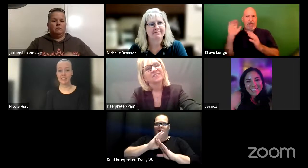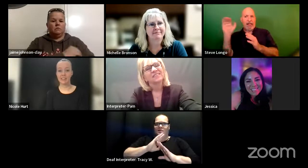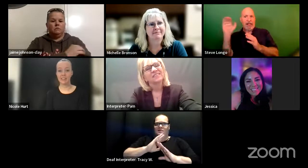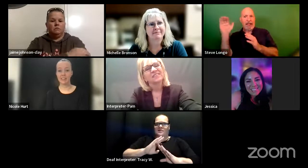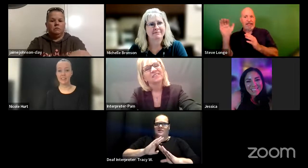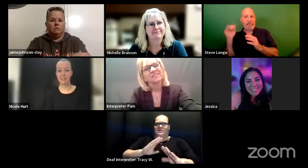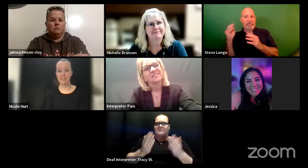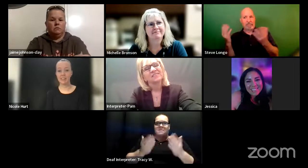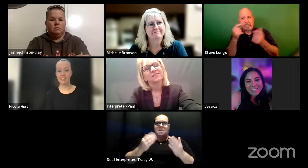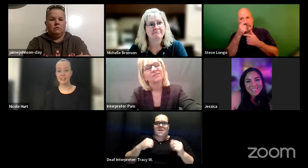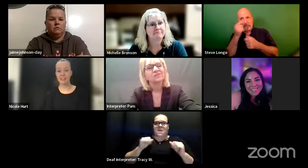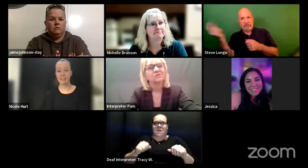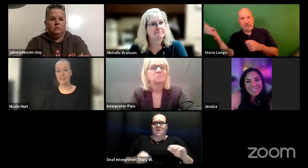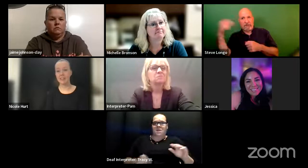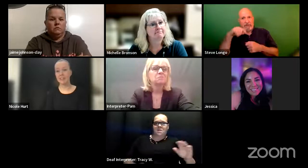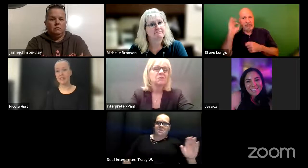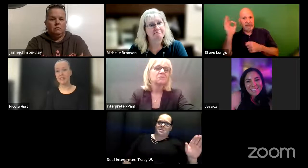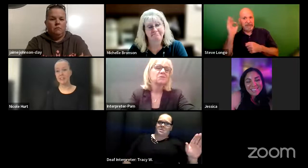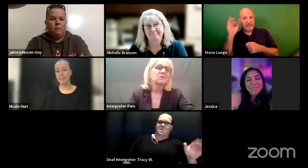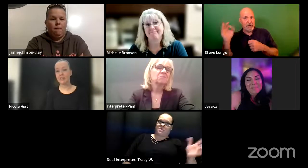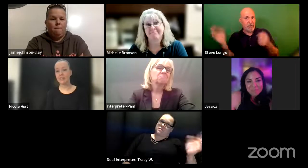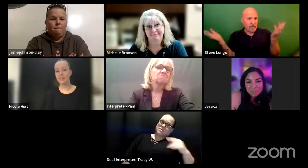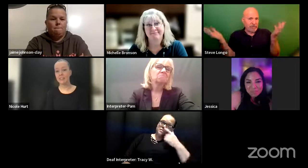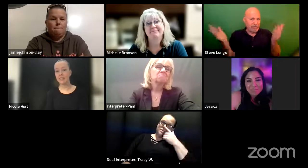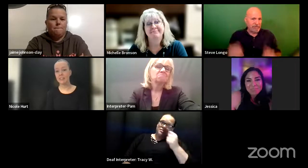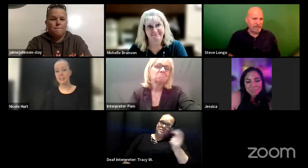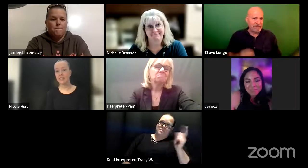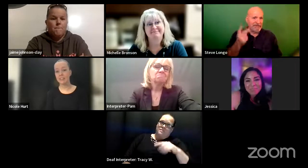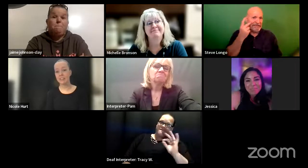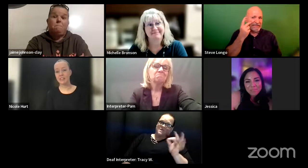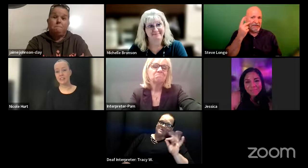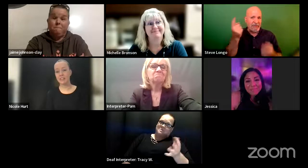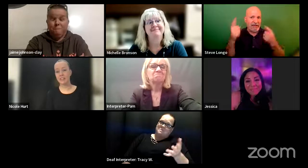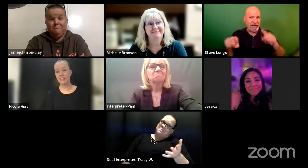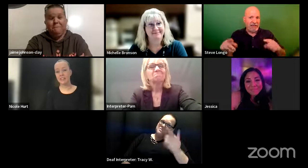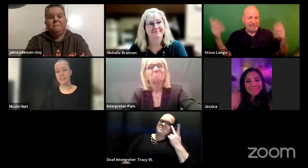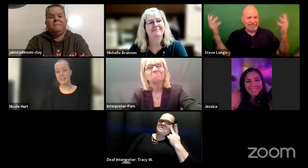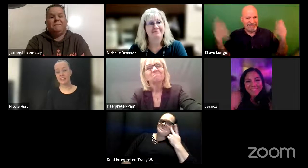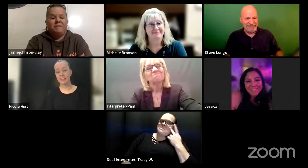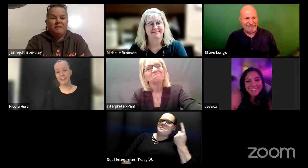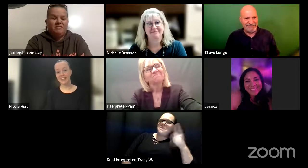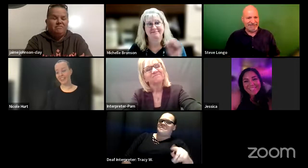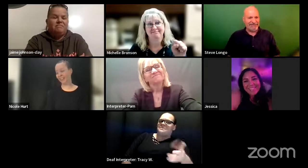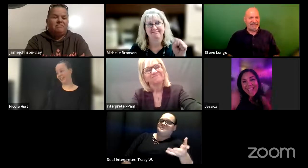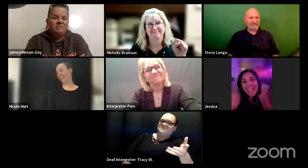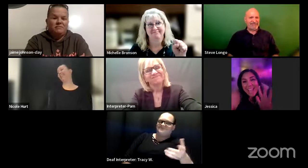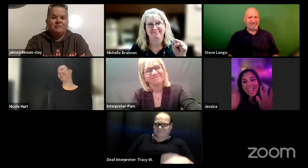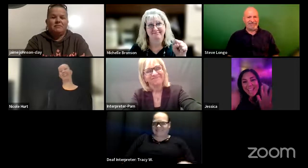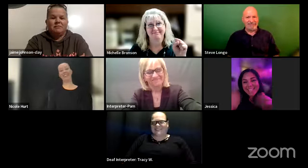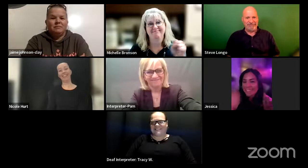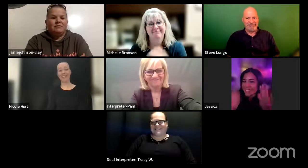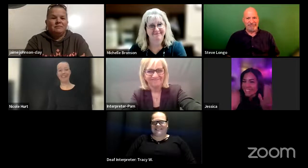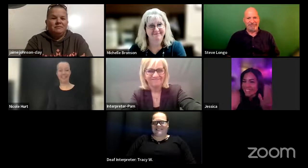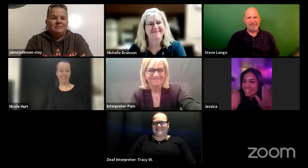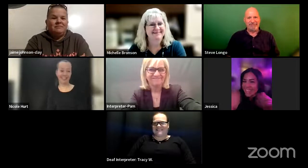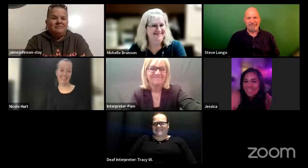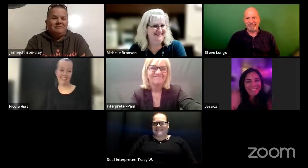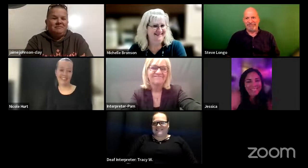Niall's been pretty quiet lately, so maybe I'll reach out and see if there's any interest in him coming out this way to the Central Valley. We'll see.